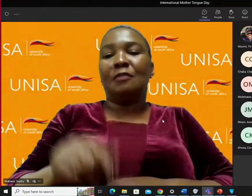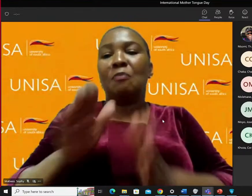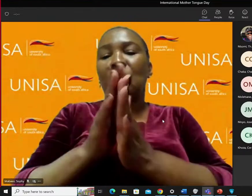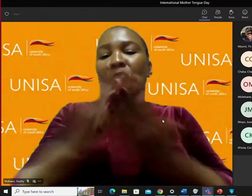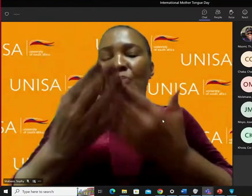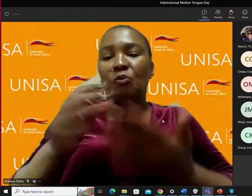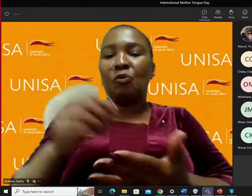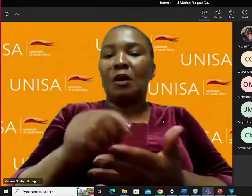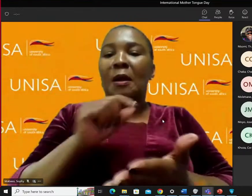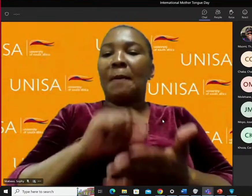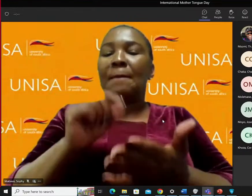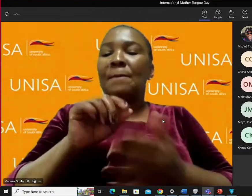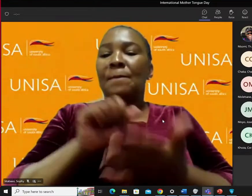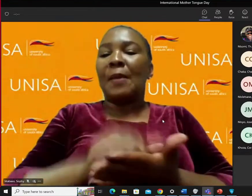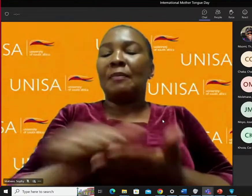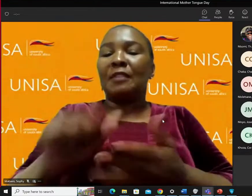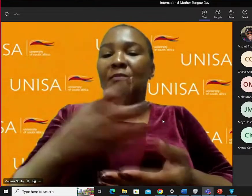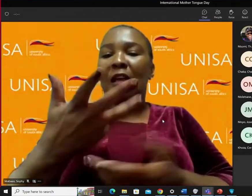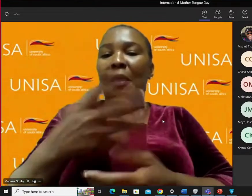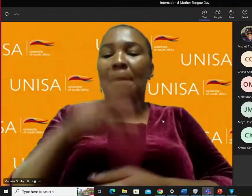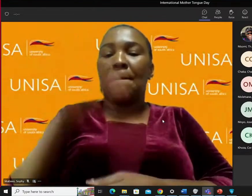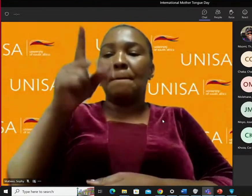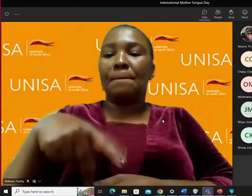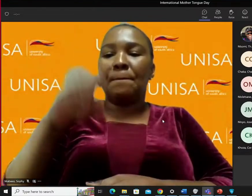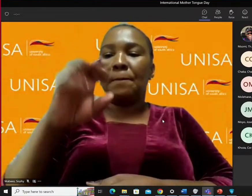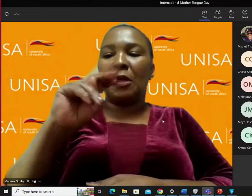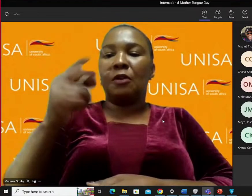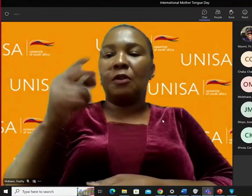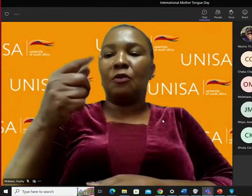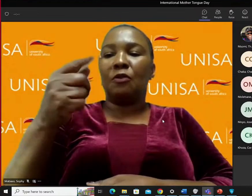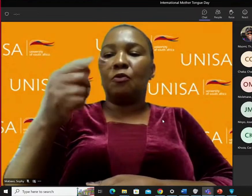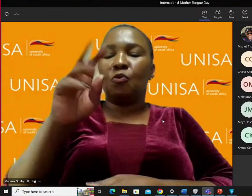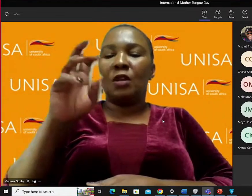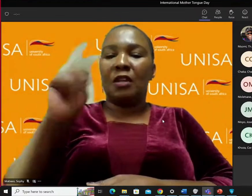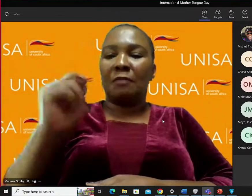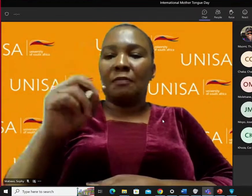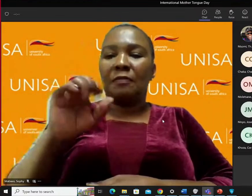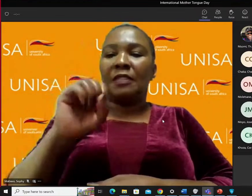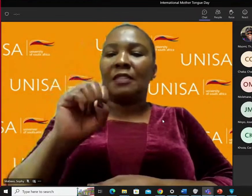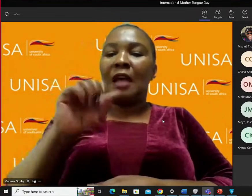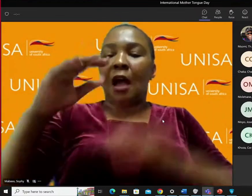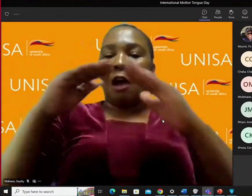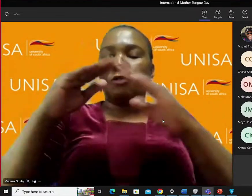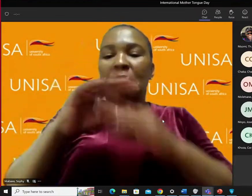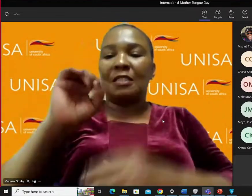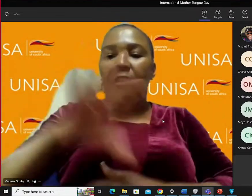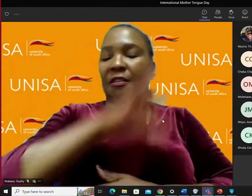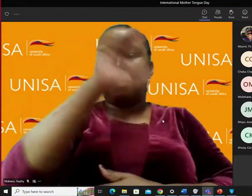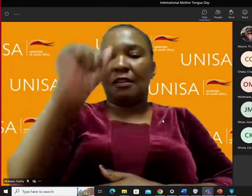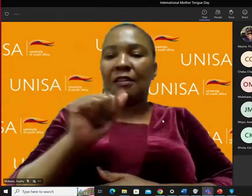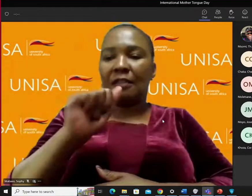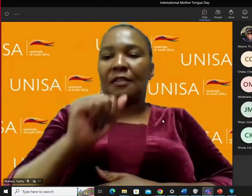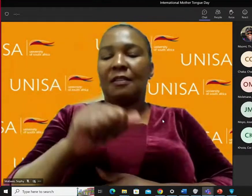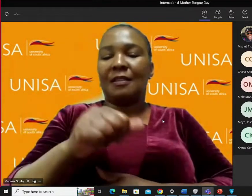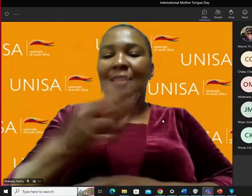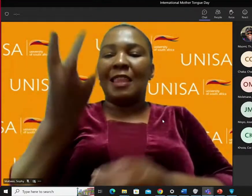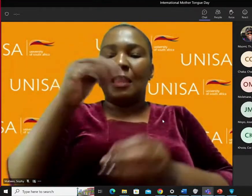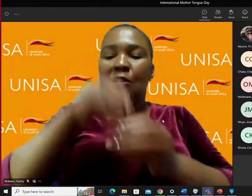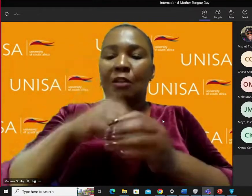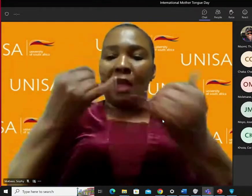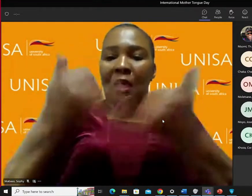House of South Africa. Her awards include a South